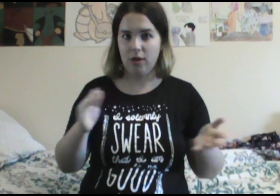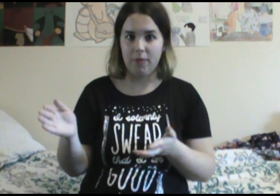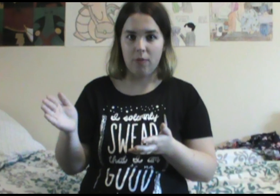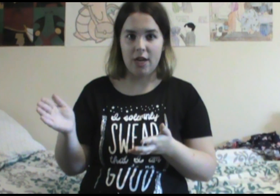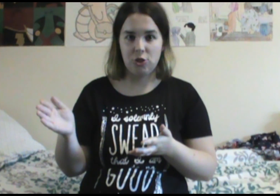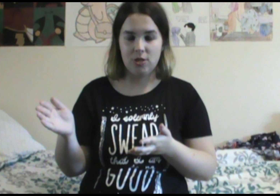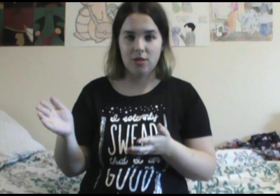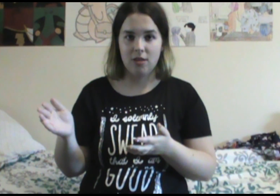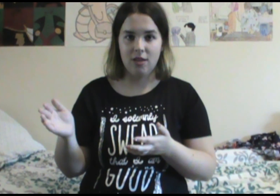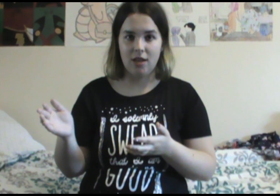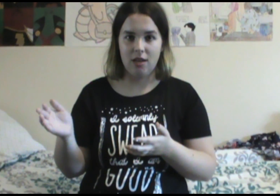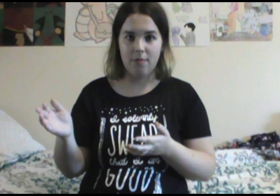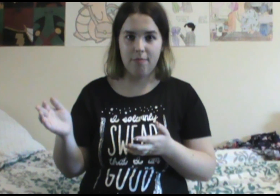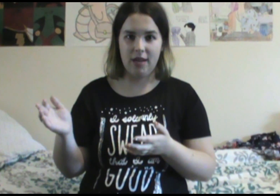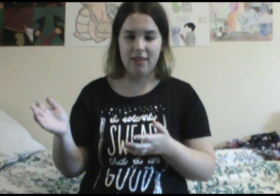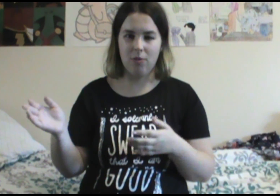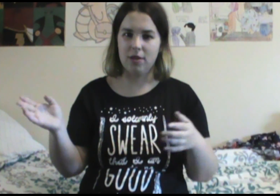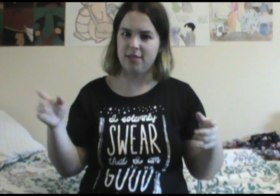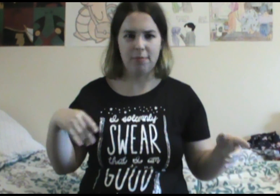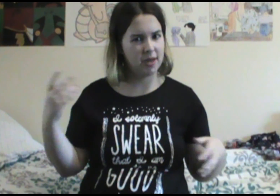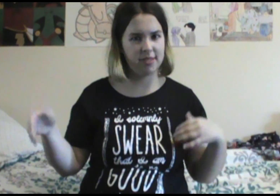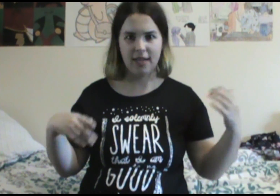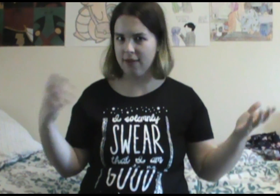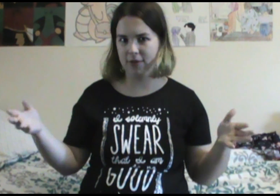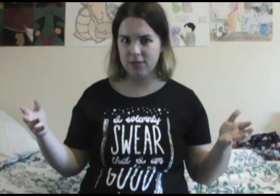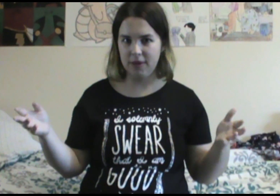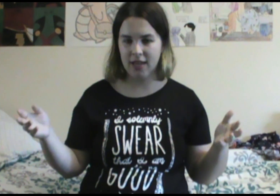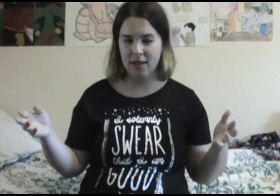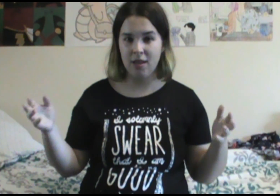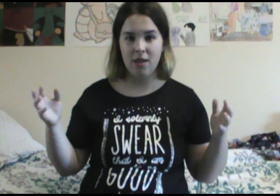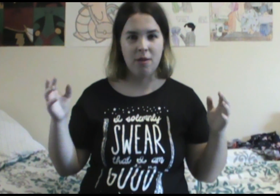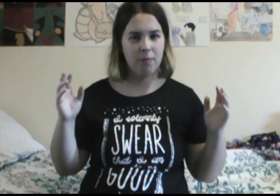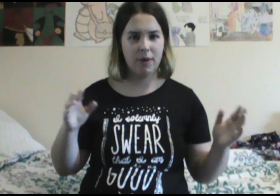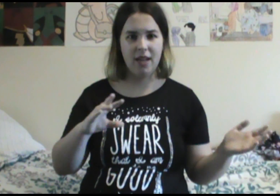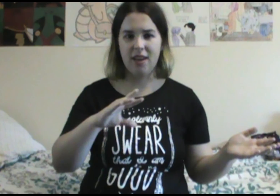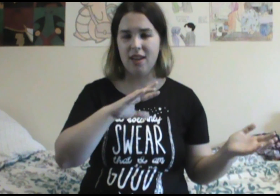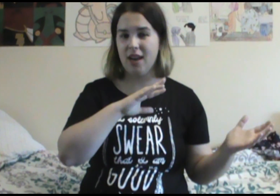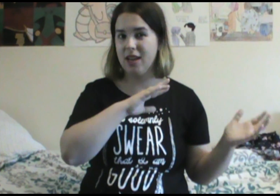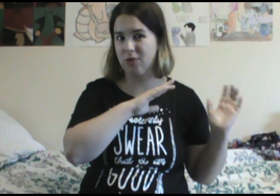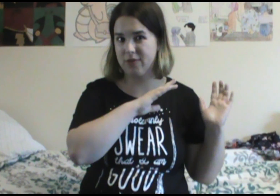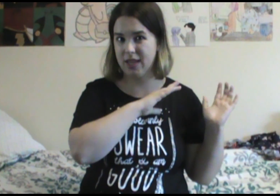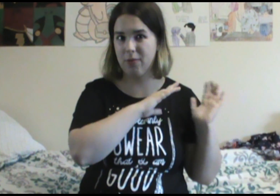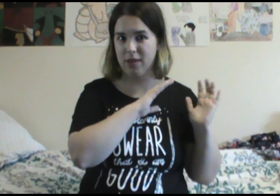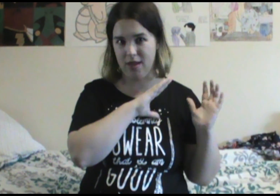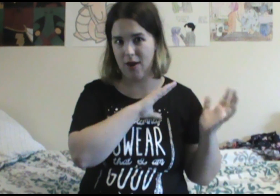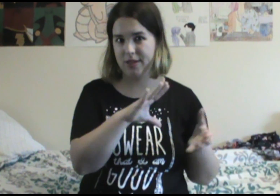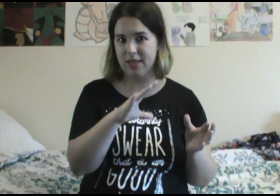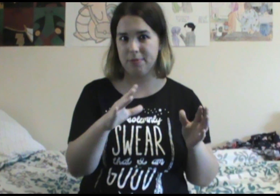enjoyable watch. And there were some parts that confused me, but I do have to say with how this